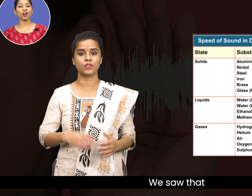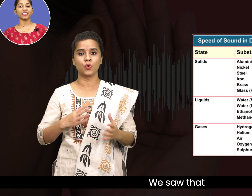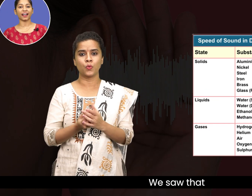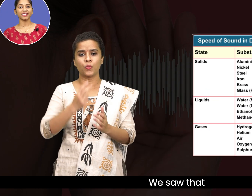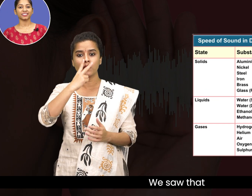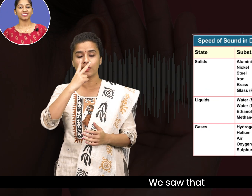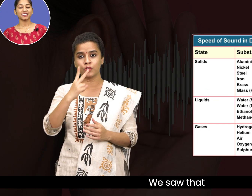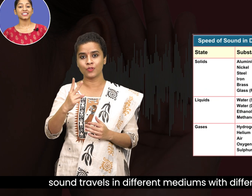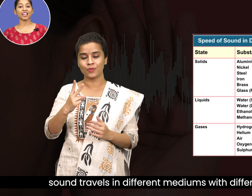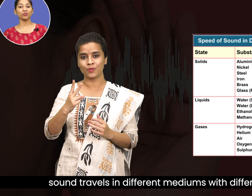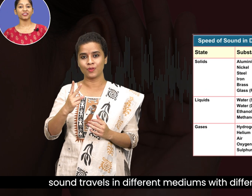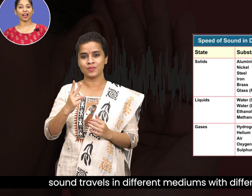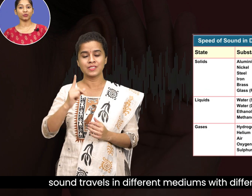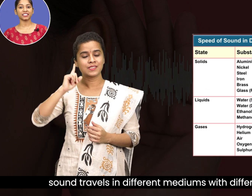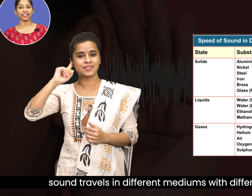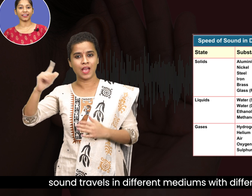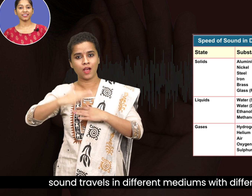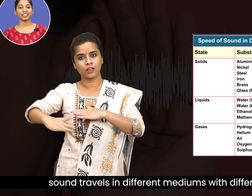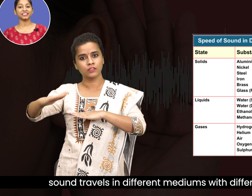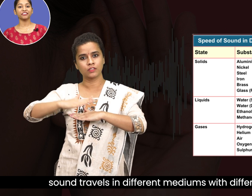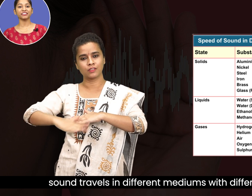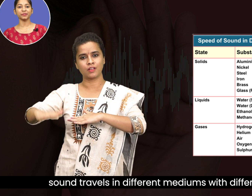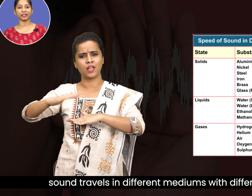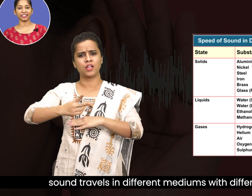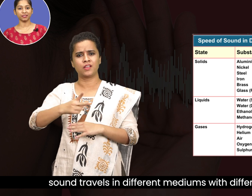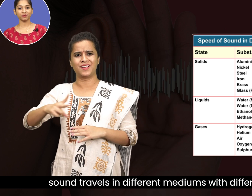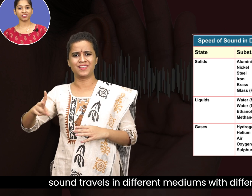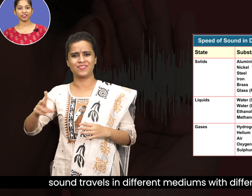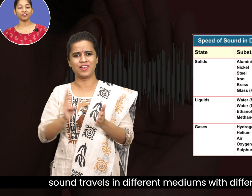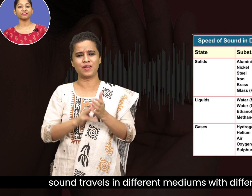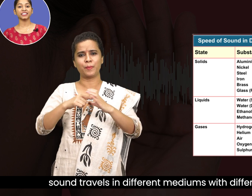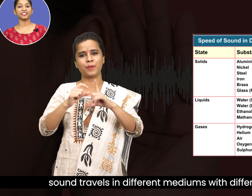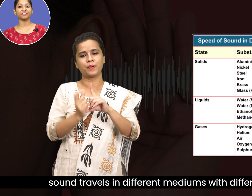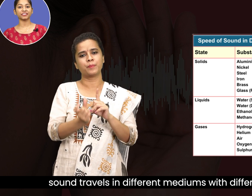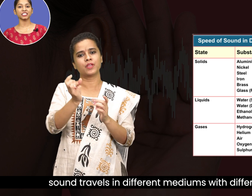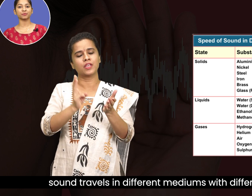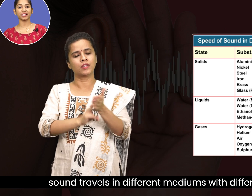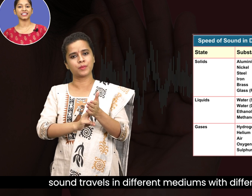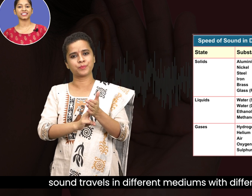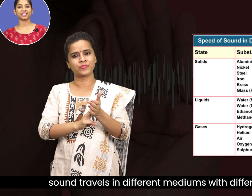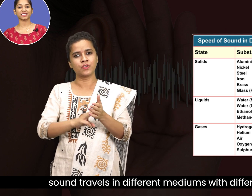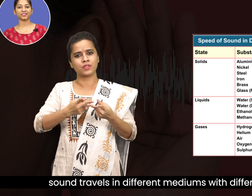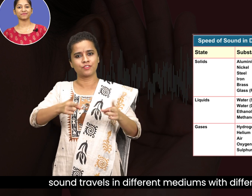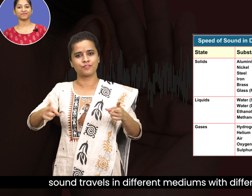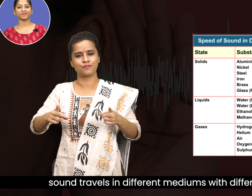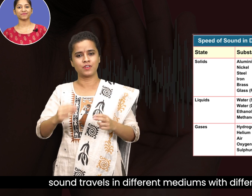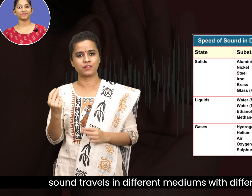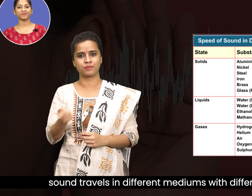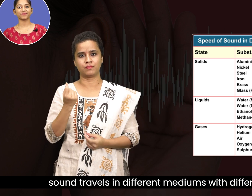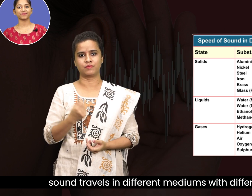We saw that sound travels in different mediums with different speeds.